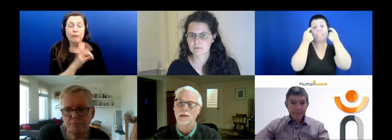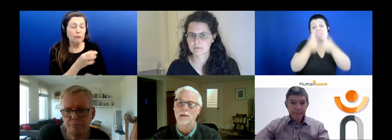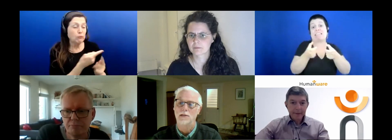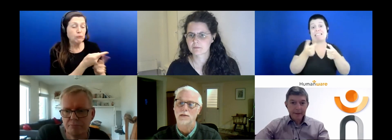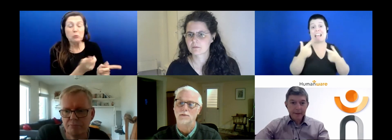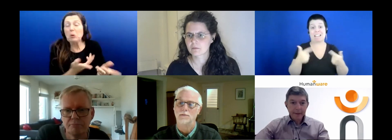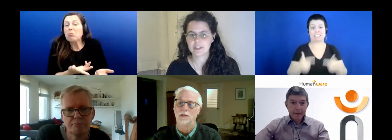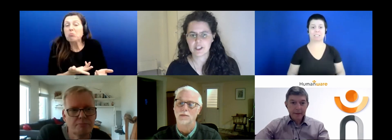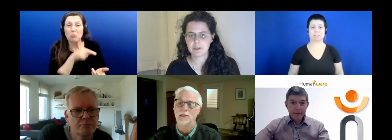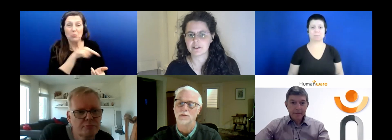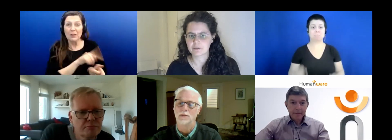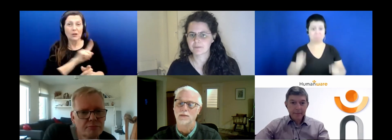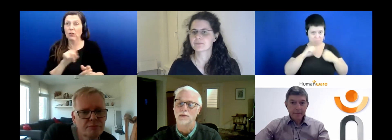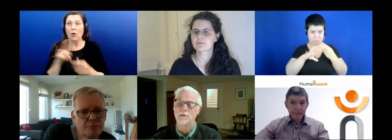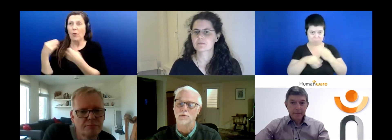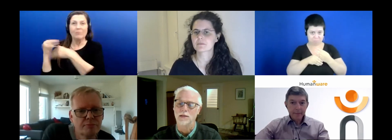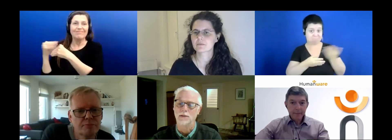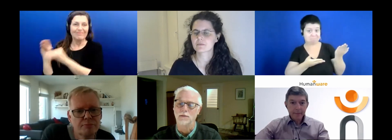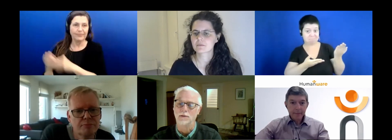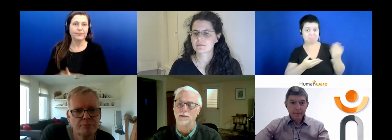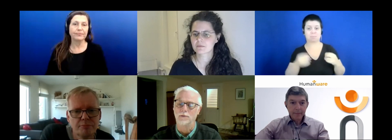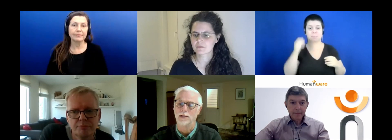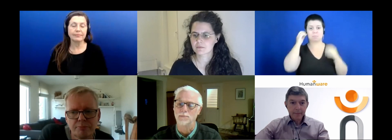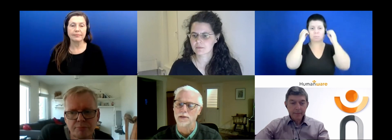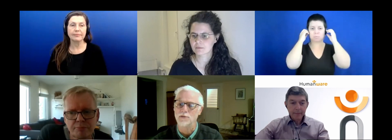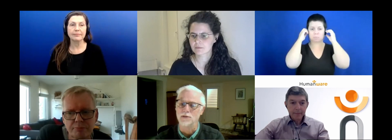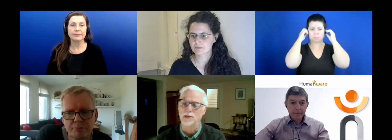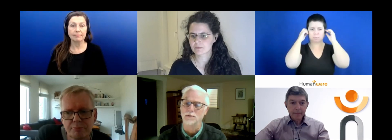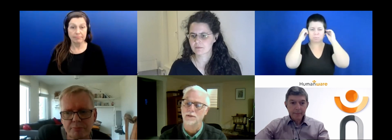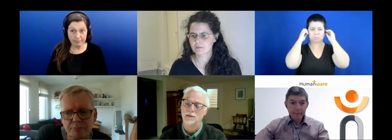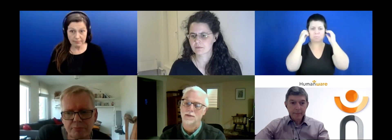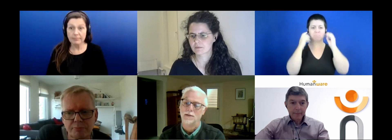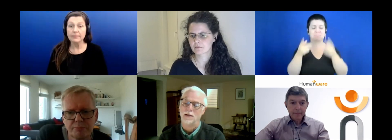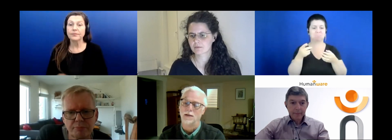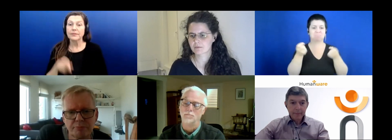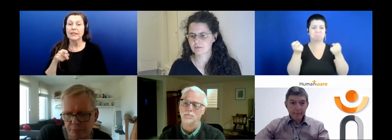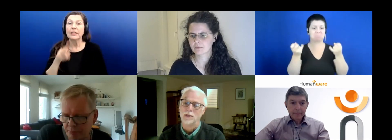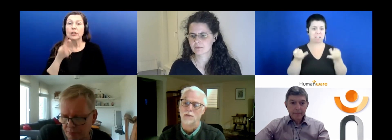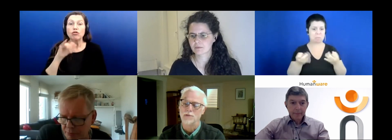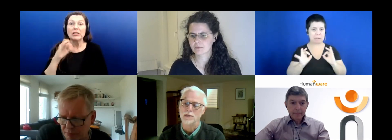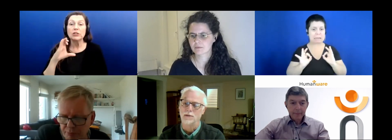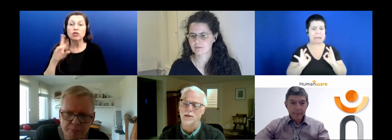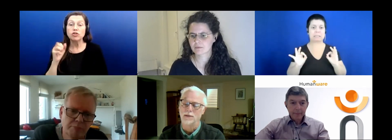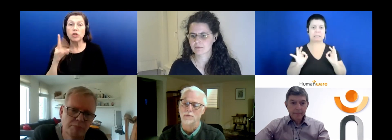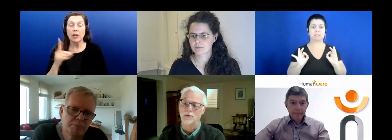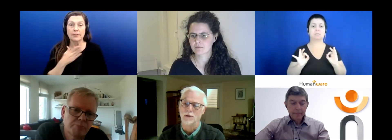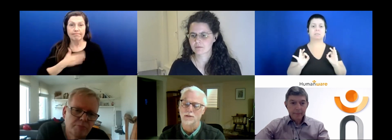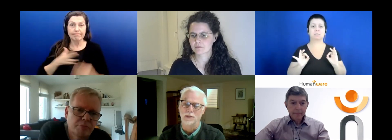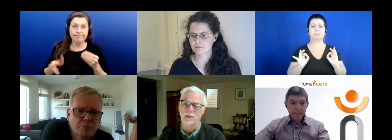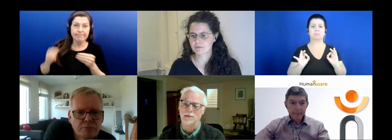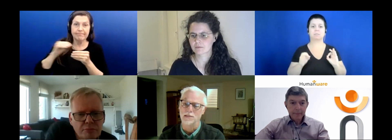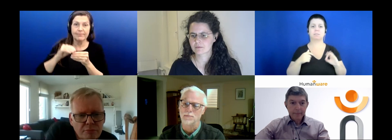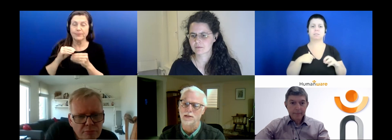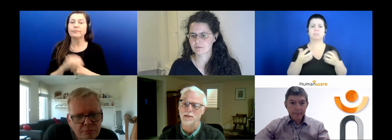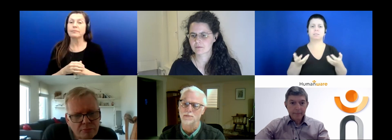Can I add to that a little bit? Please. It was great, great explanation about. I once gave a talk